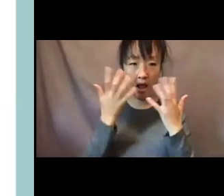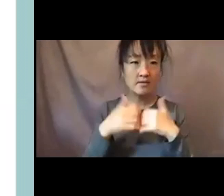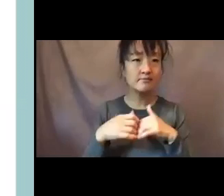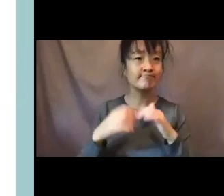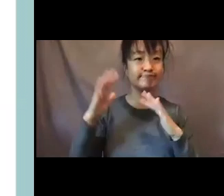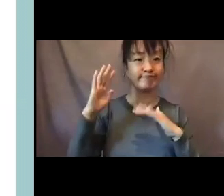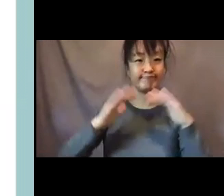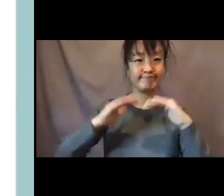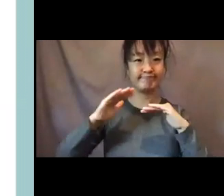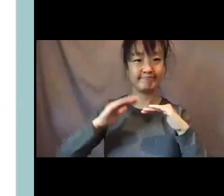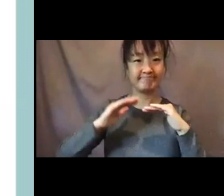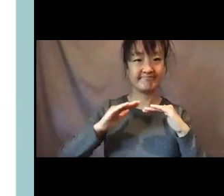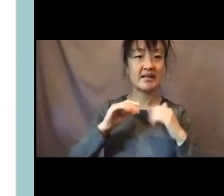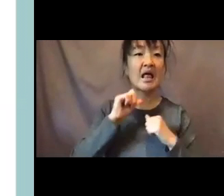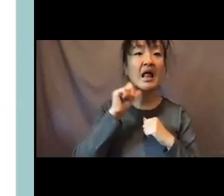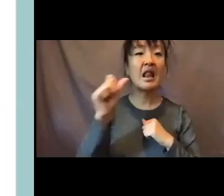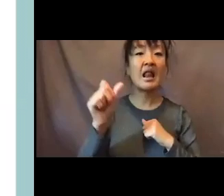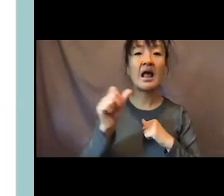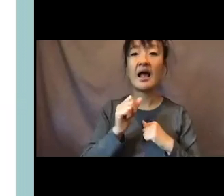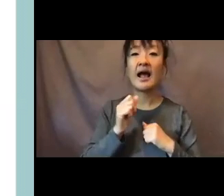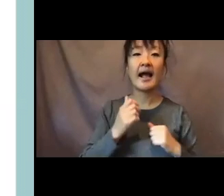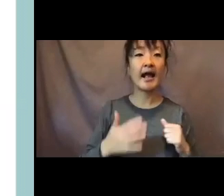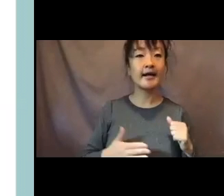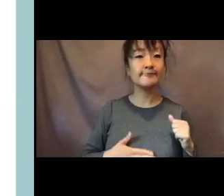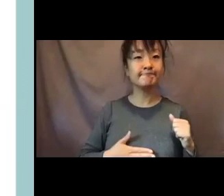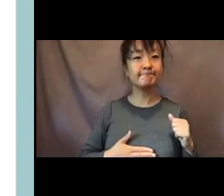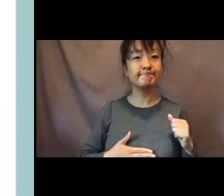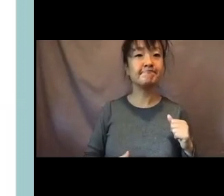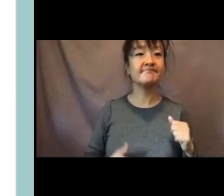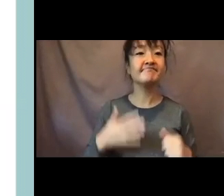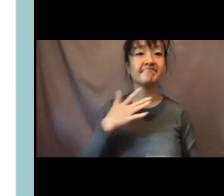not just on a pure like appetite tasting level.